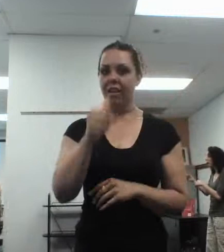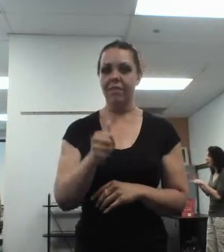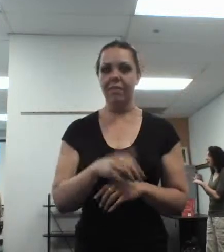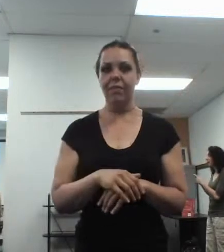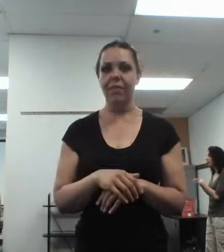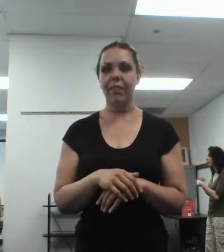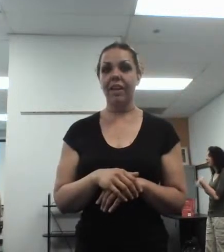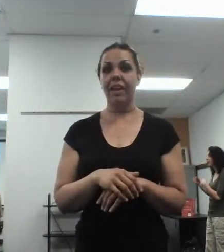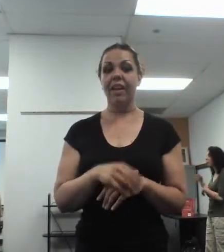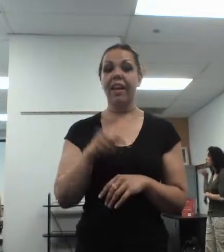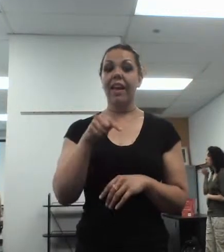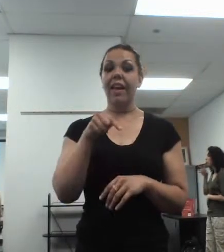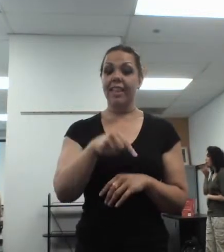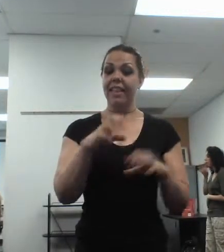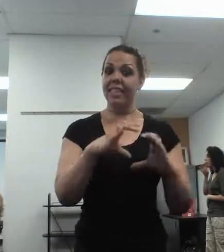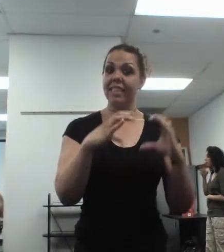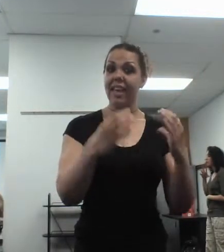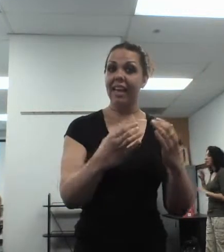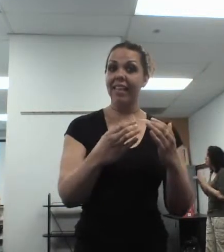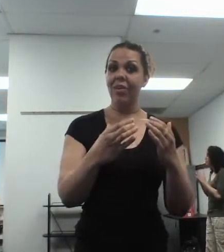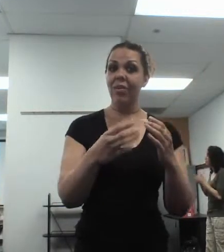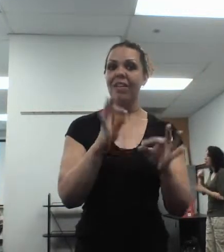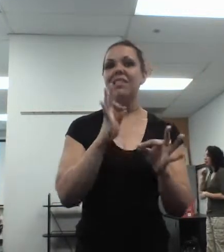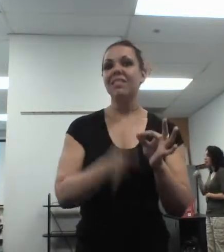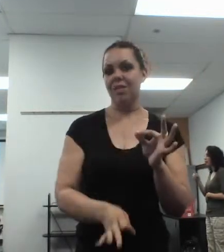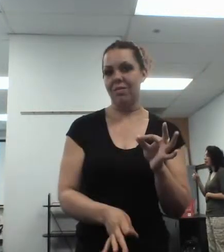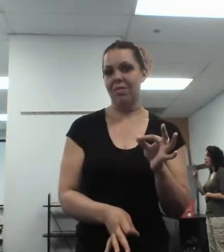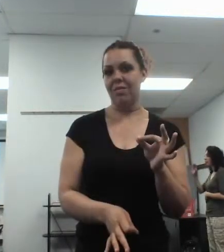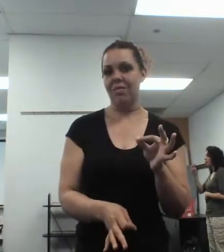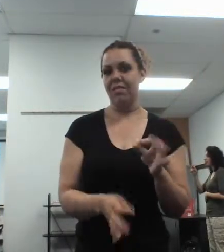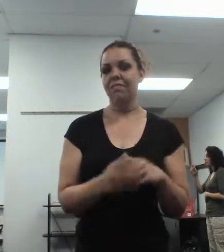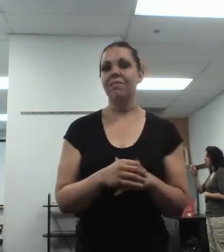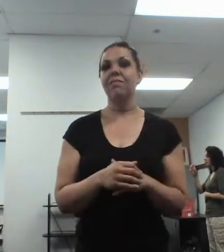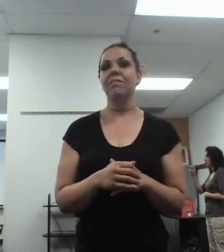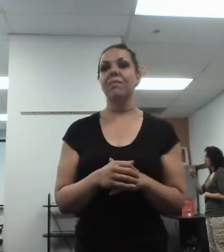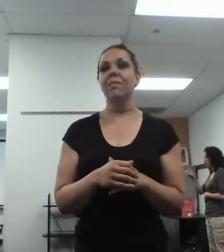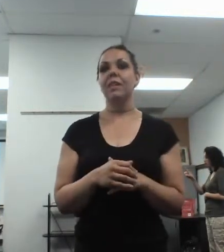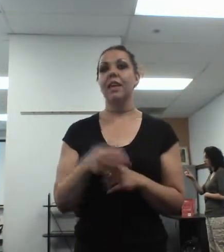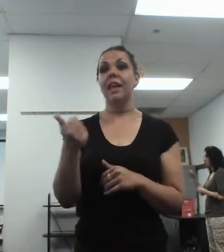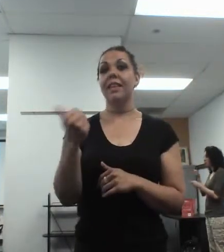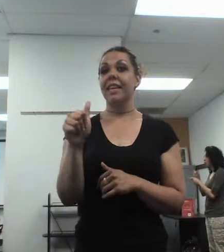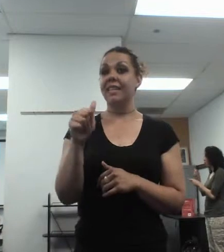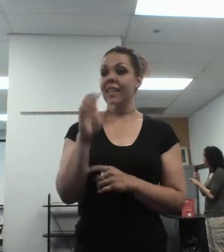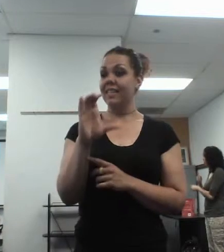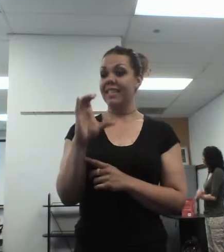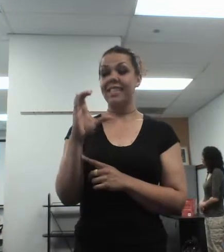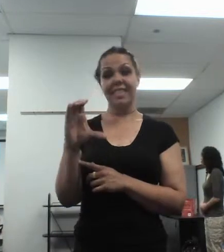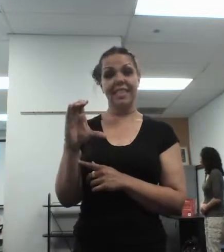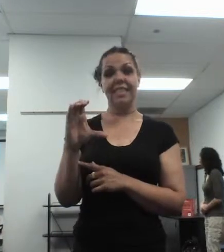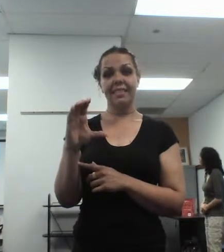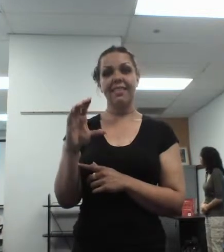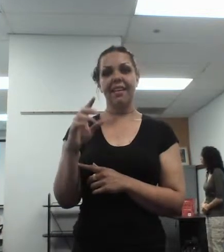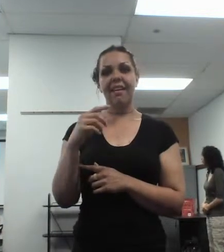simple. I took Brian Cerny's 10 C's and I made a rubric for them to help you look at how to judge your